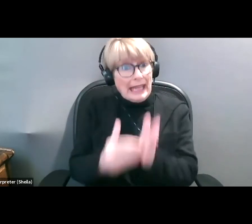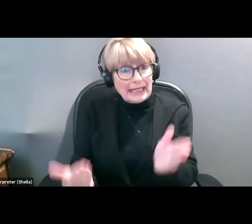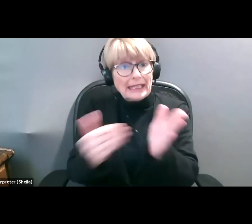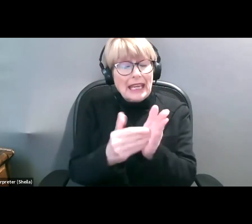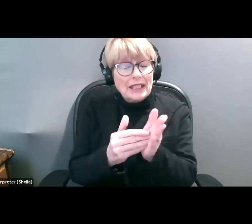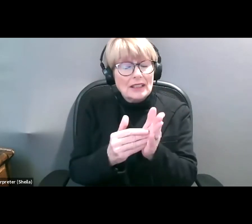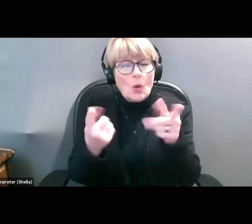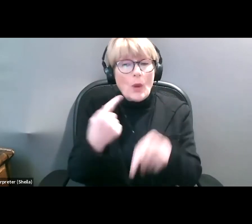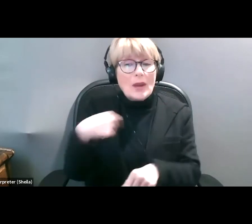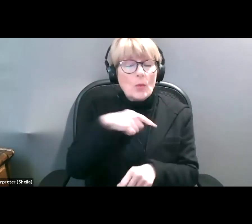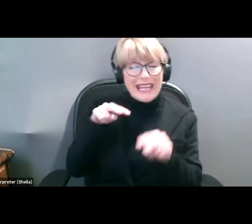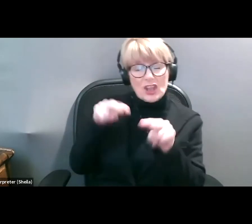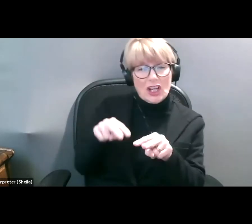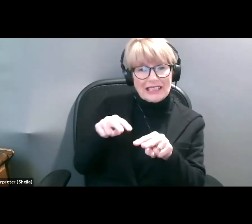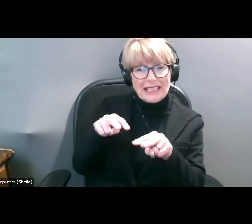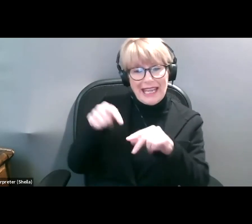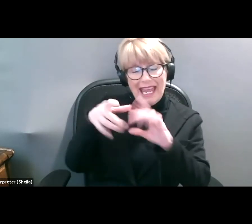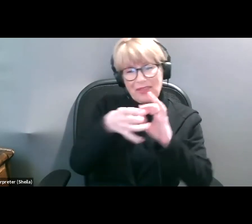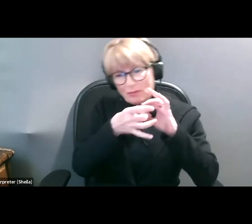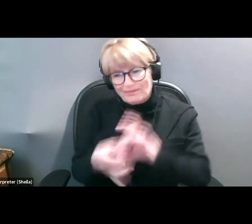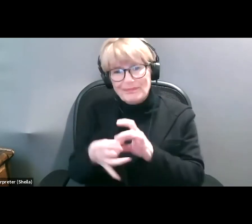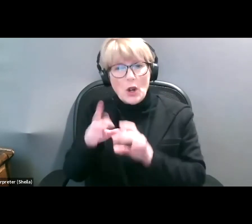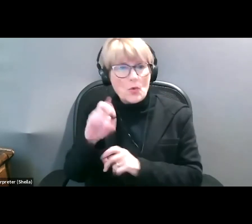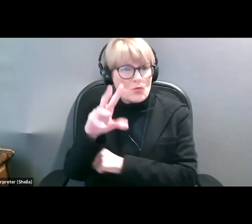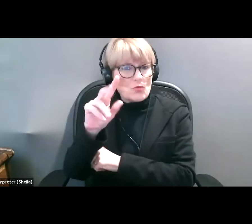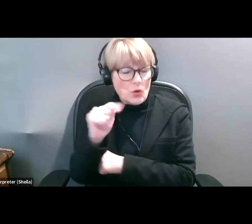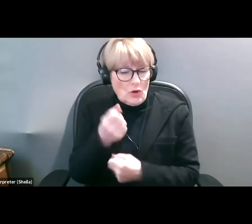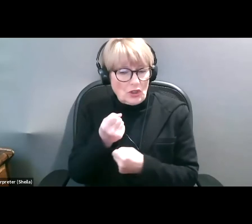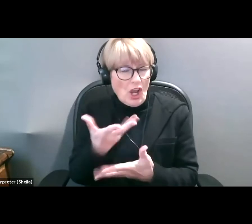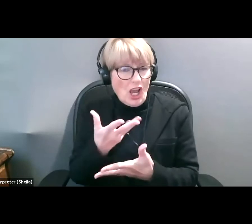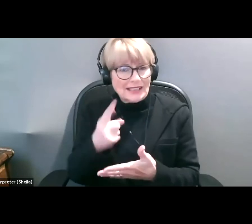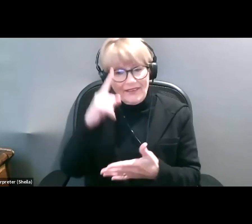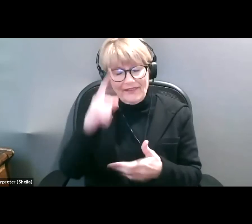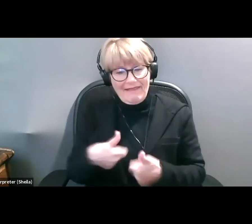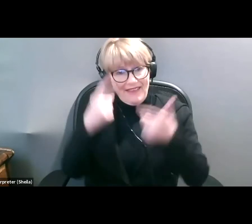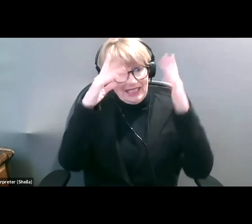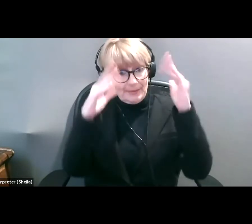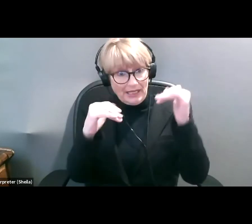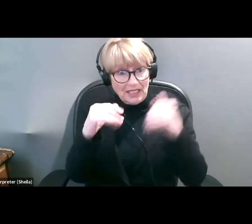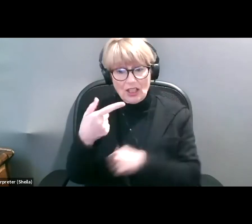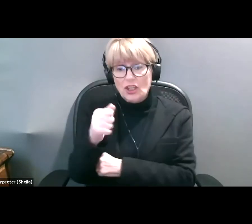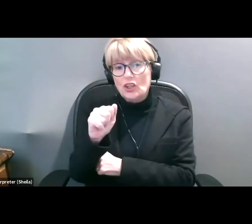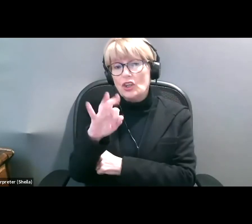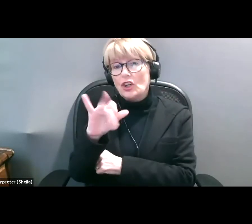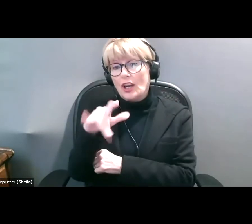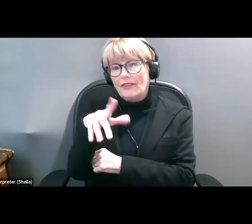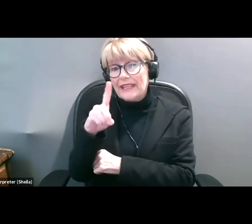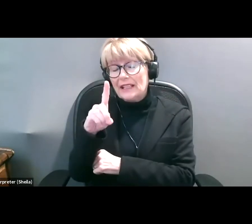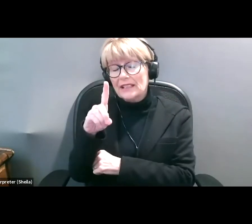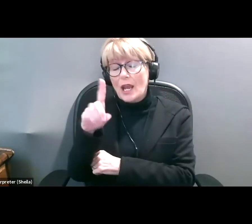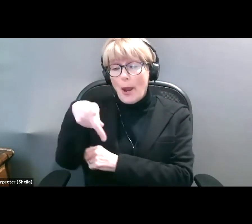at the root cause of the low life expectancy in Garfield Park and other neighborhoods, it was critically important that we